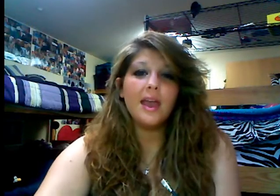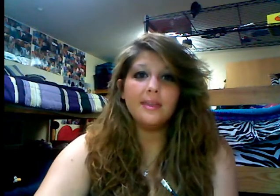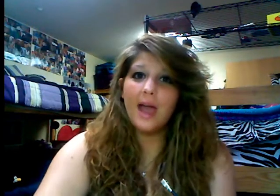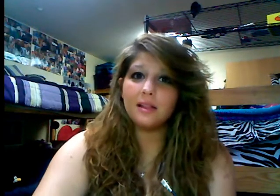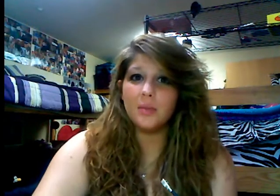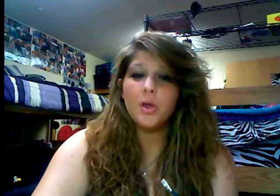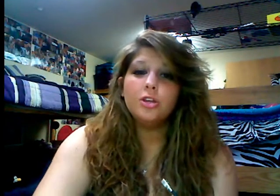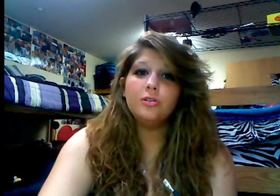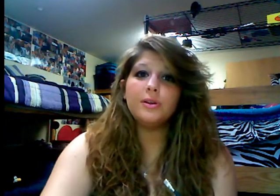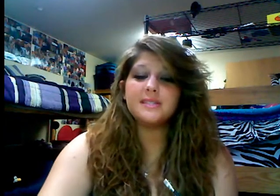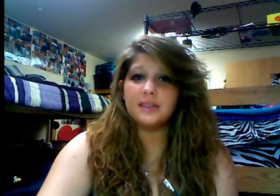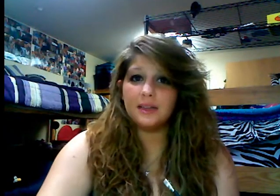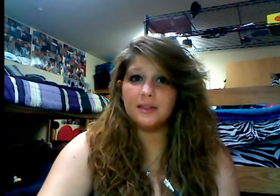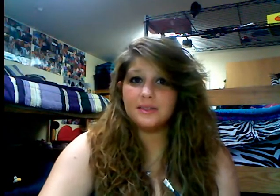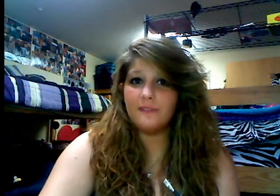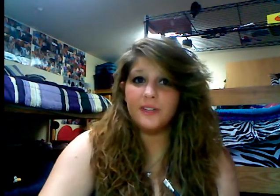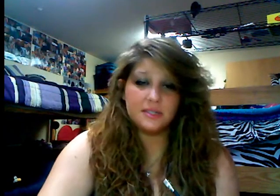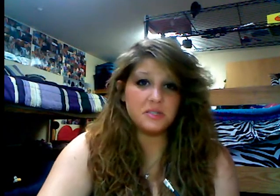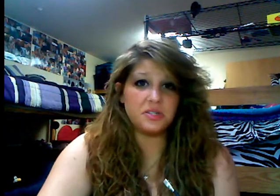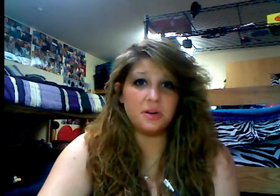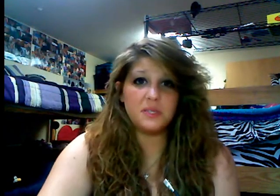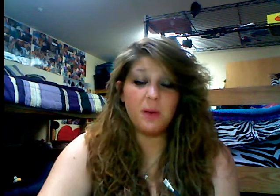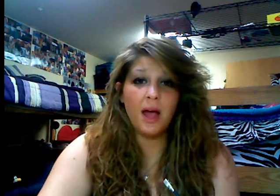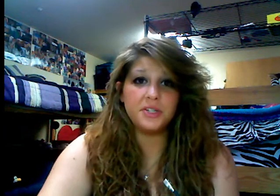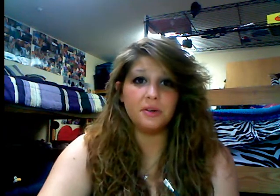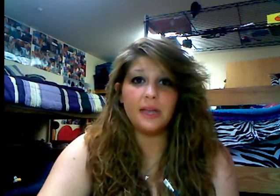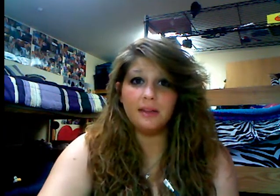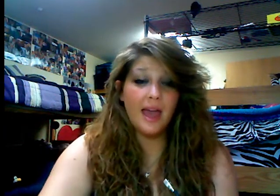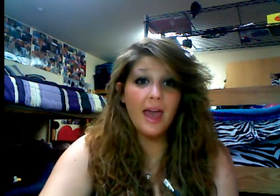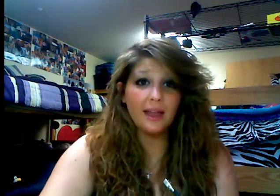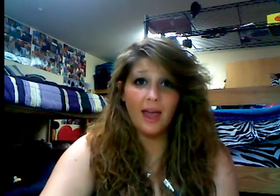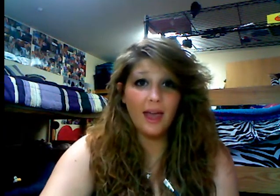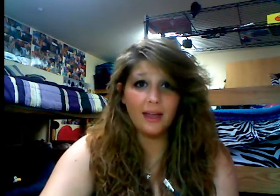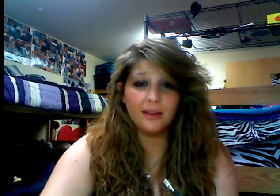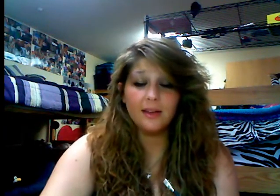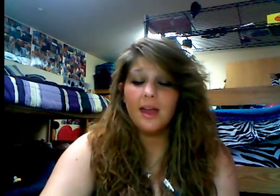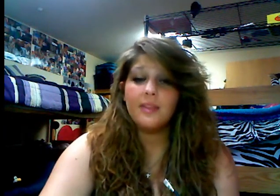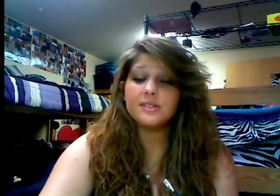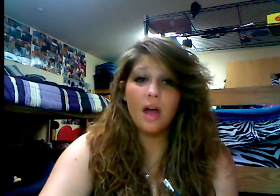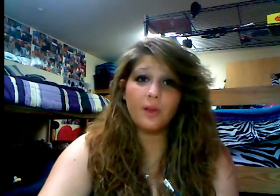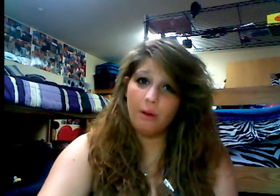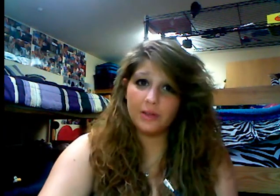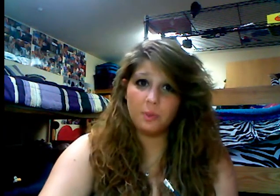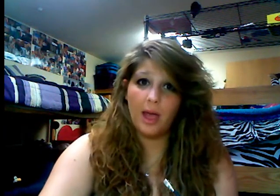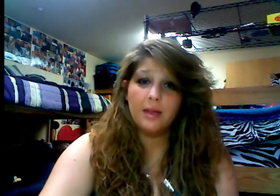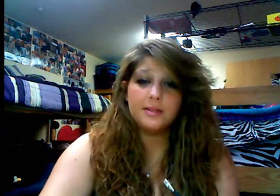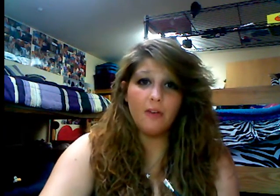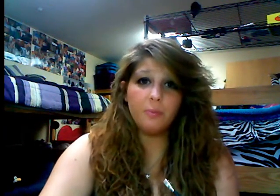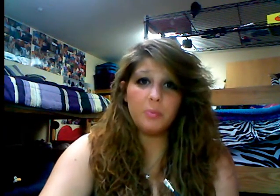In that clip, you notice that Stephanie's sister was behind her yelling, "Hey, hey!" That's not the correct way. Deaf people